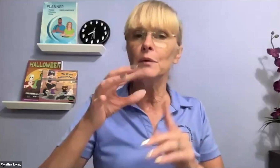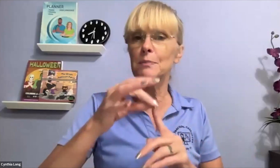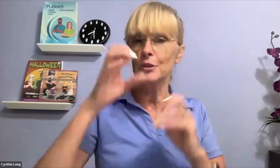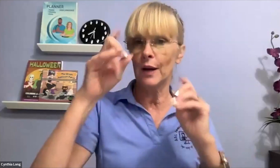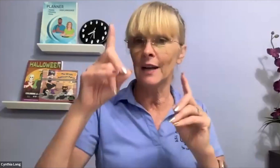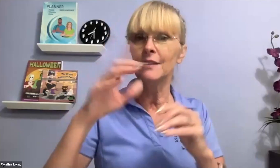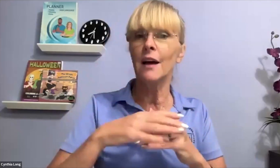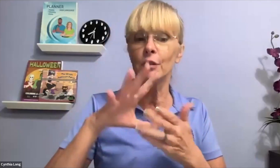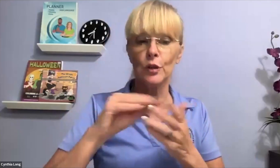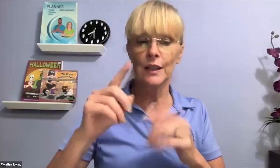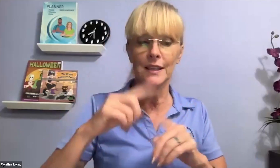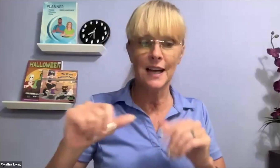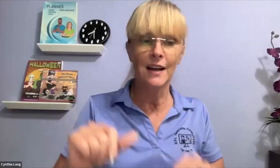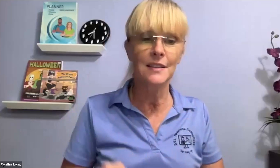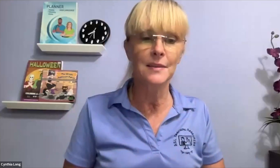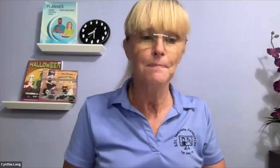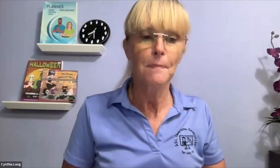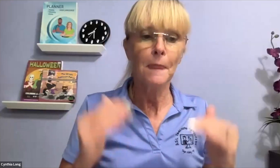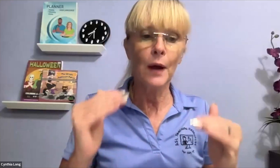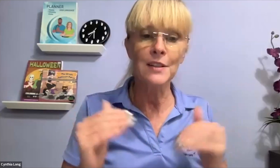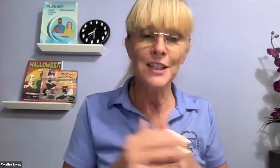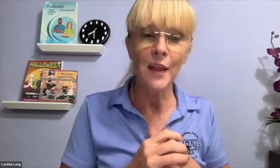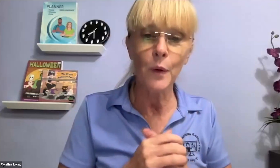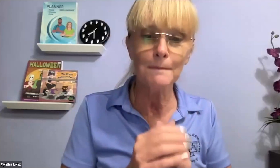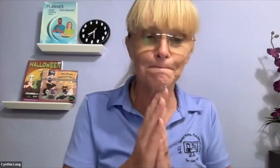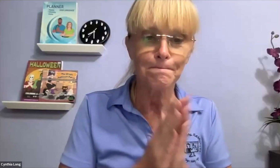with special ed of learning the signs. Okay, here's another one.